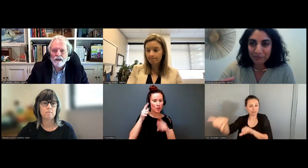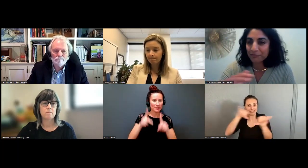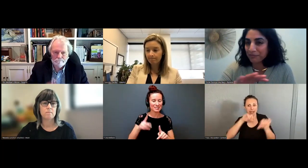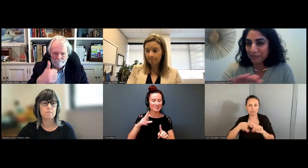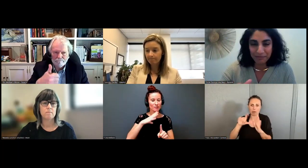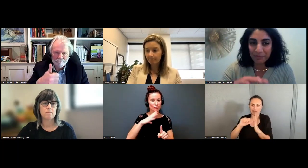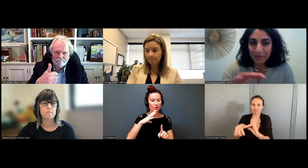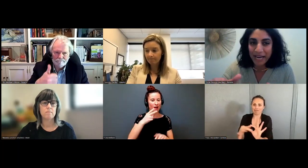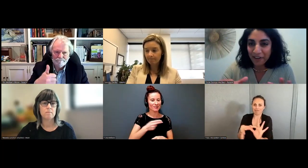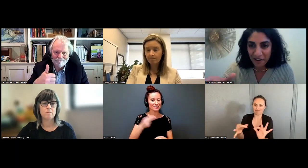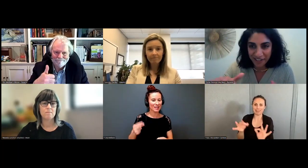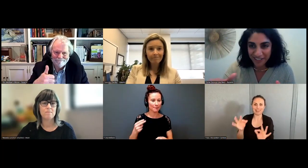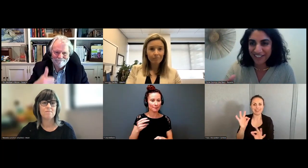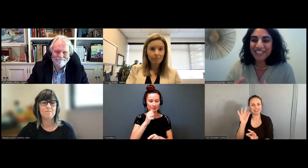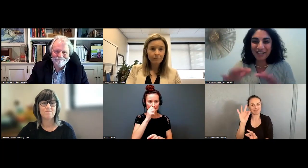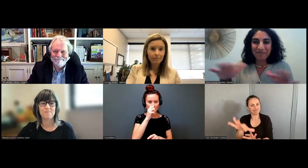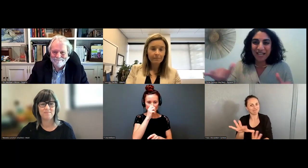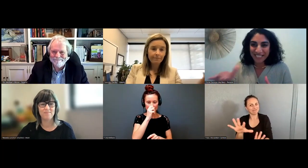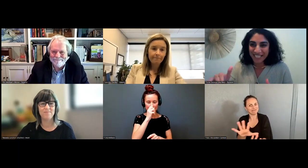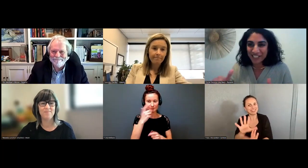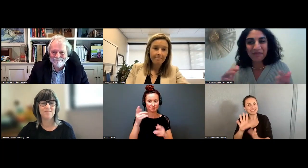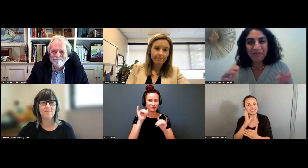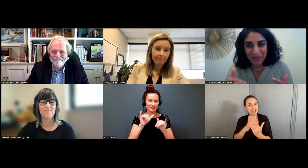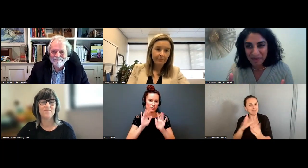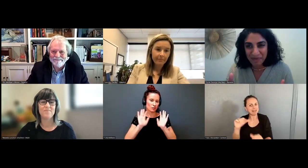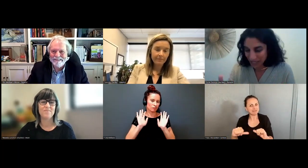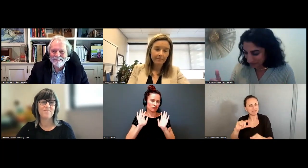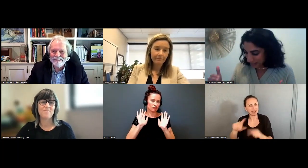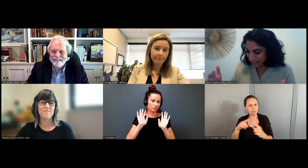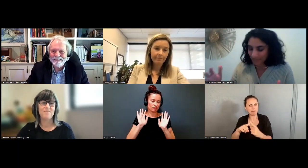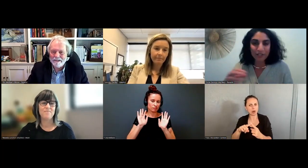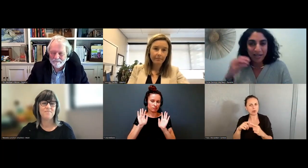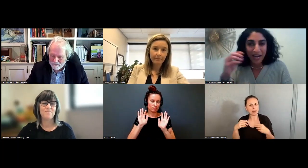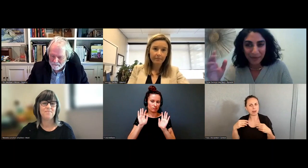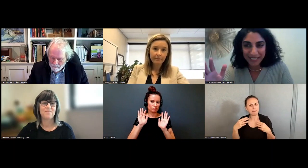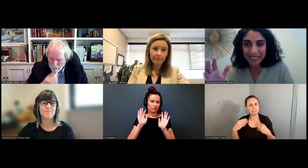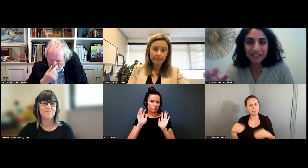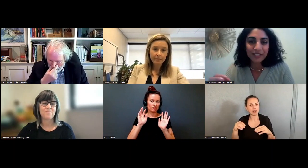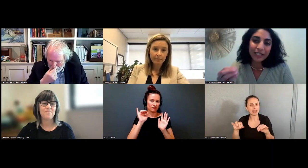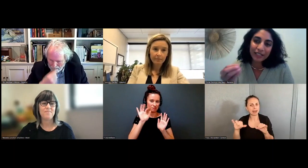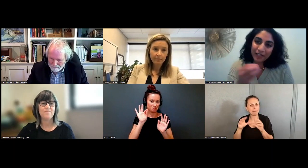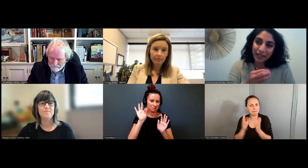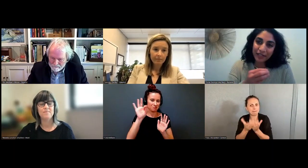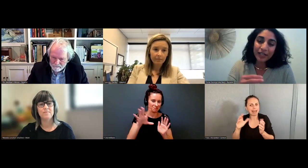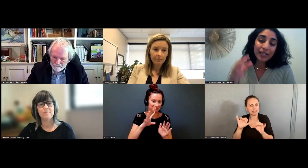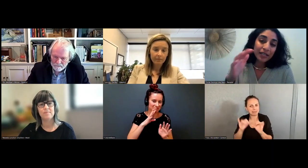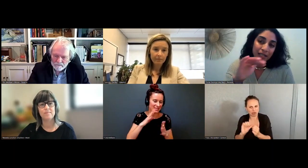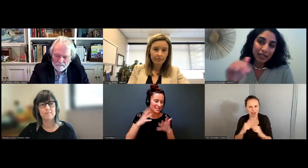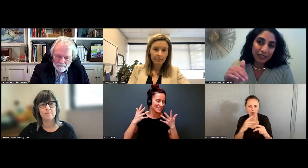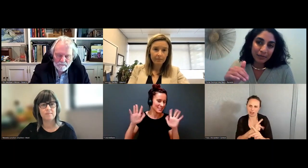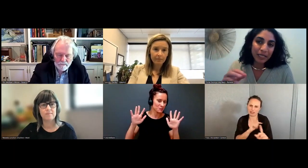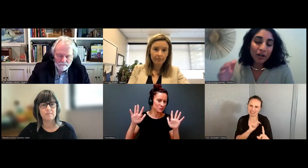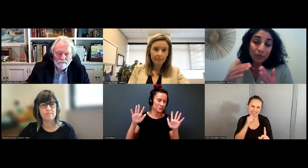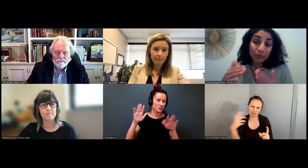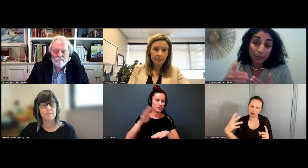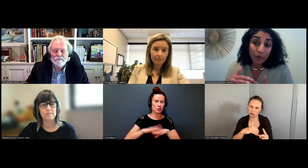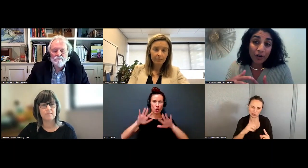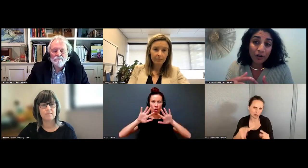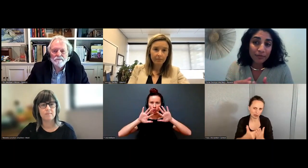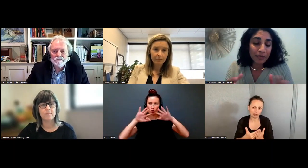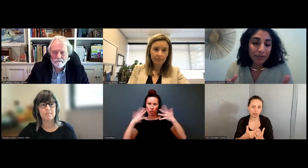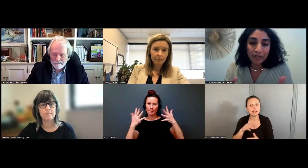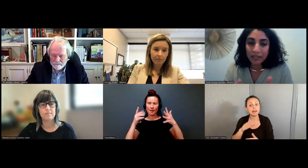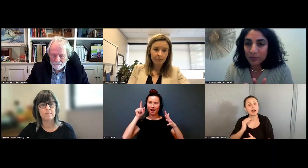to lay our some hesitation around the market basket measure and how it gets calculated. And then in our